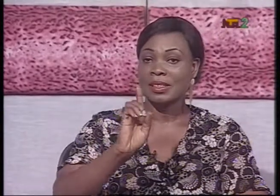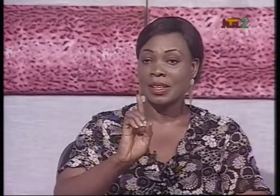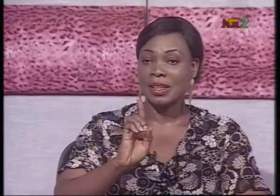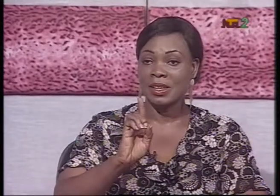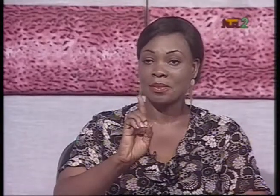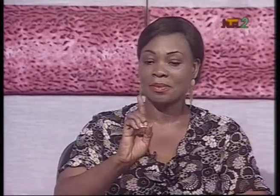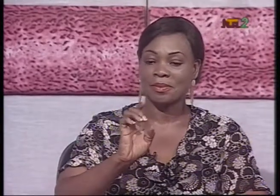D,